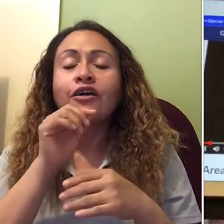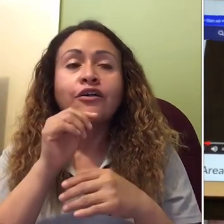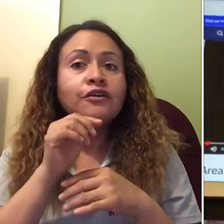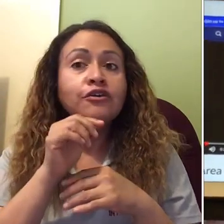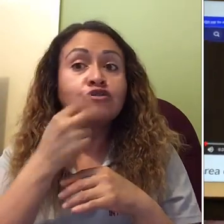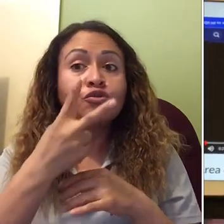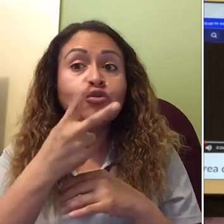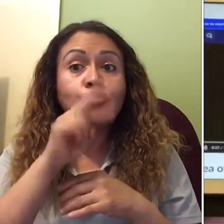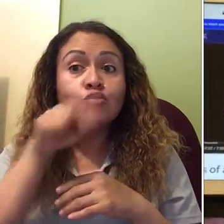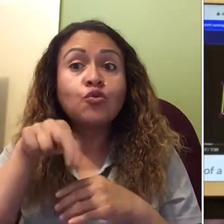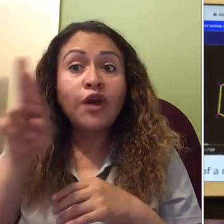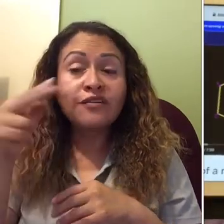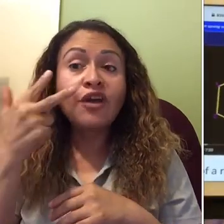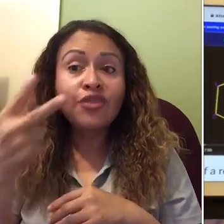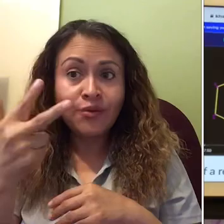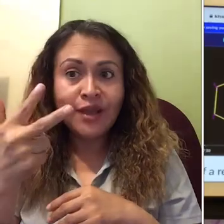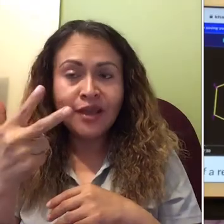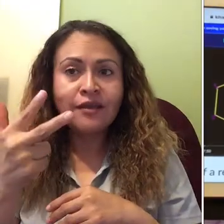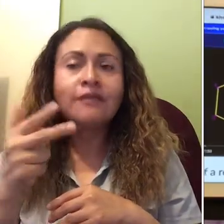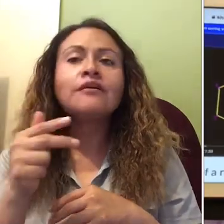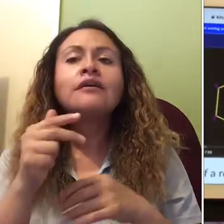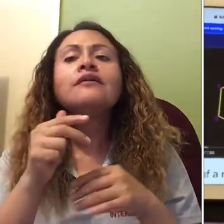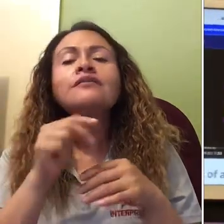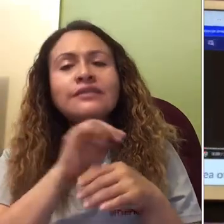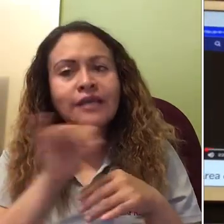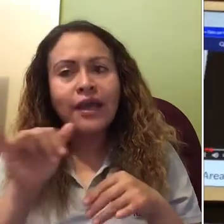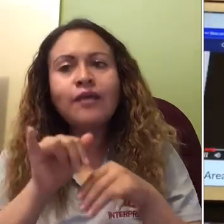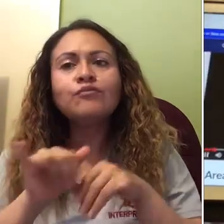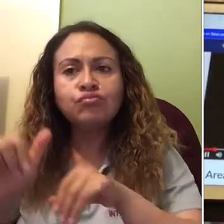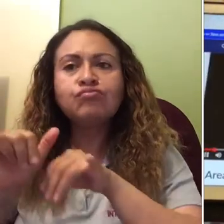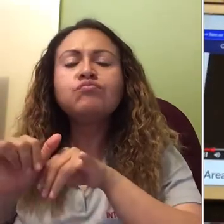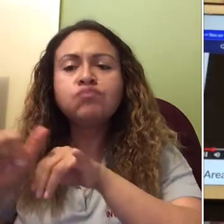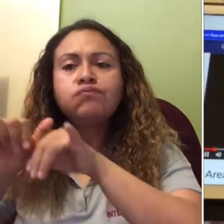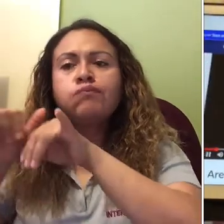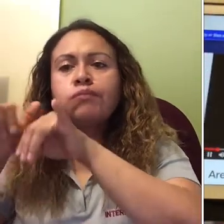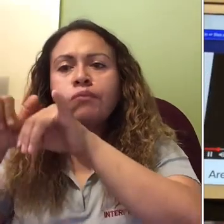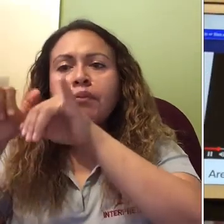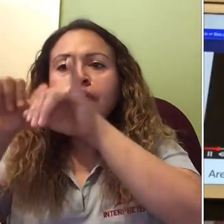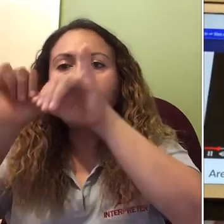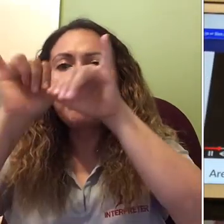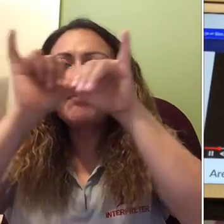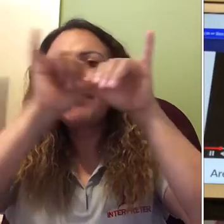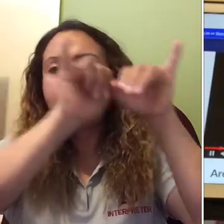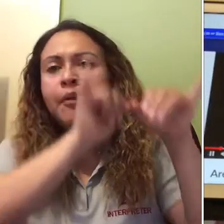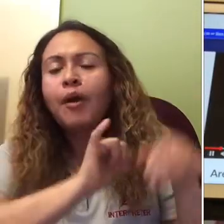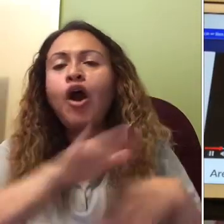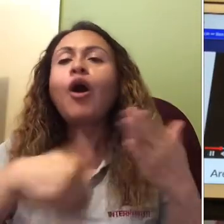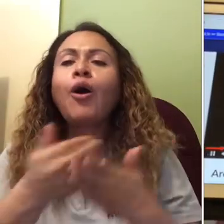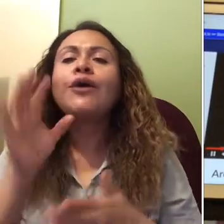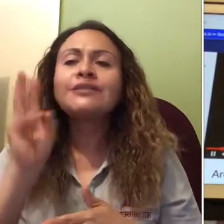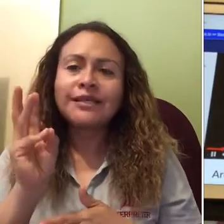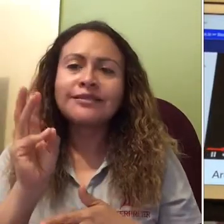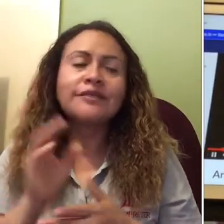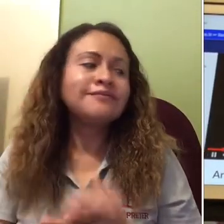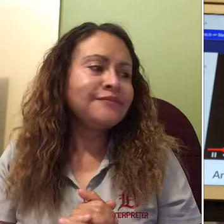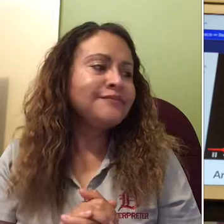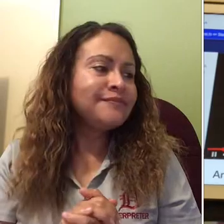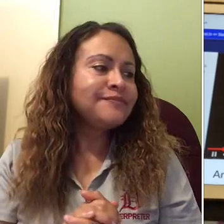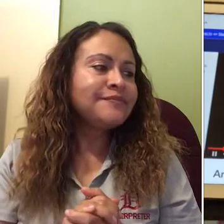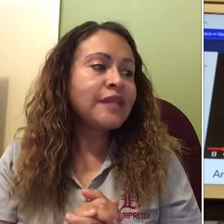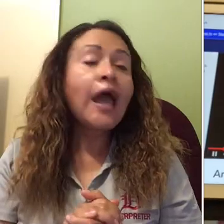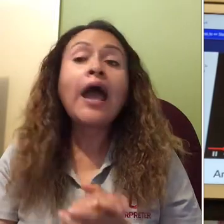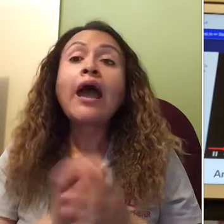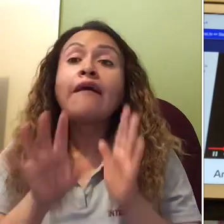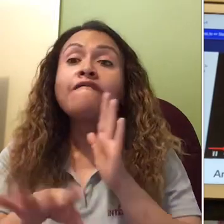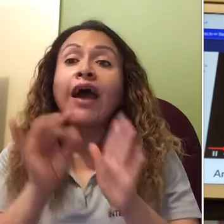side right over here is 2 square roots of 3, this side over here is 2 square roots of 3, and I could just go around the hexagon. Every one of their sides is 2 square roots of 3. They want